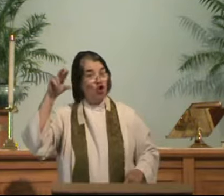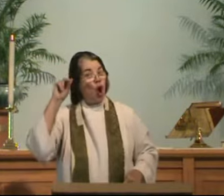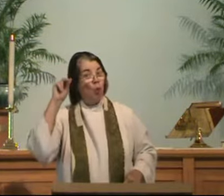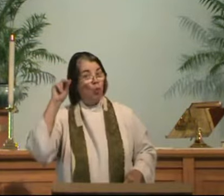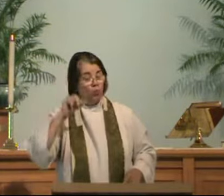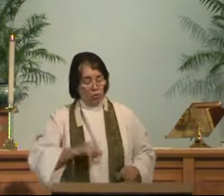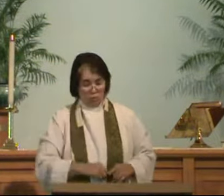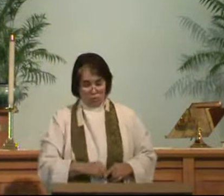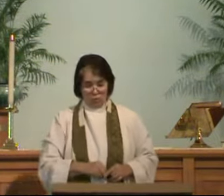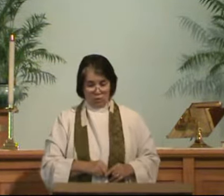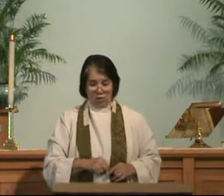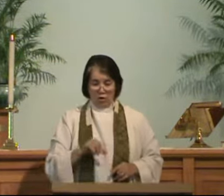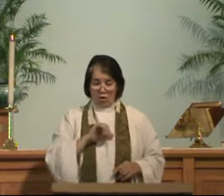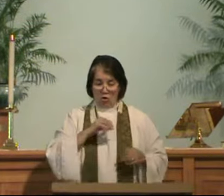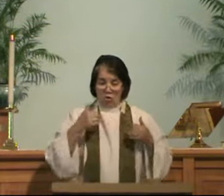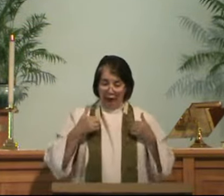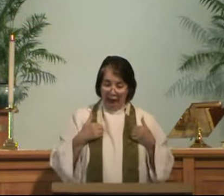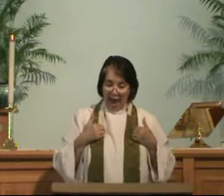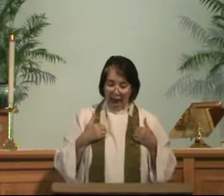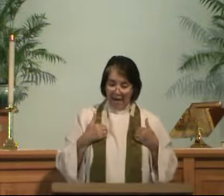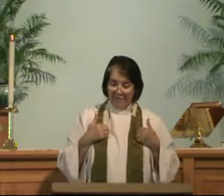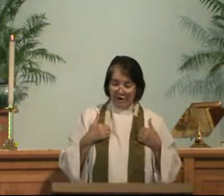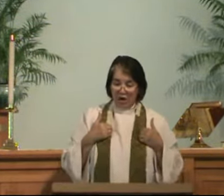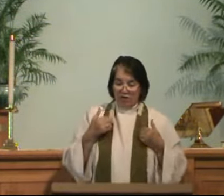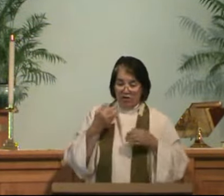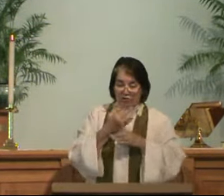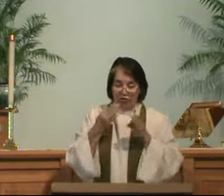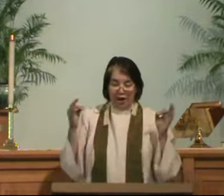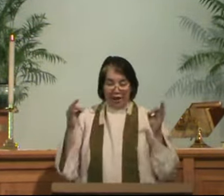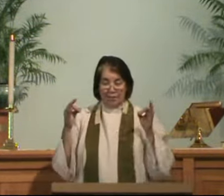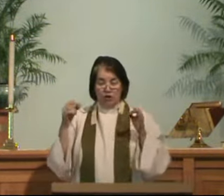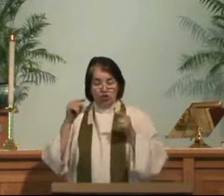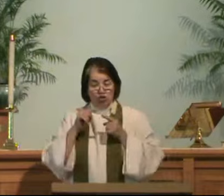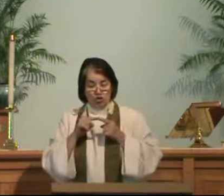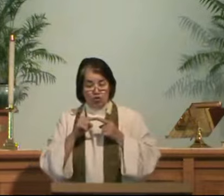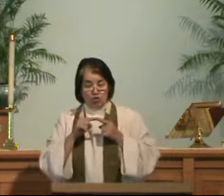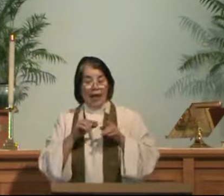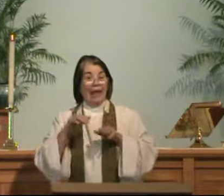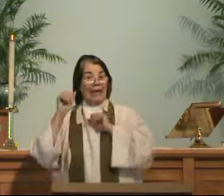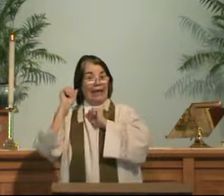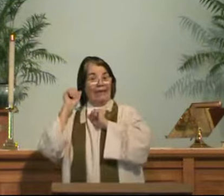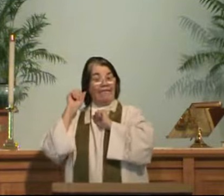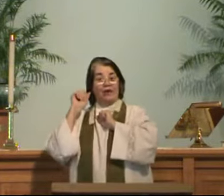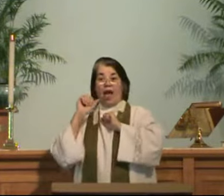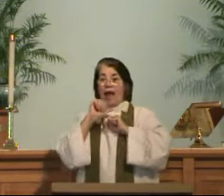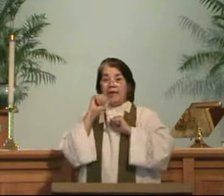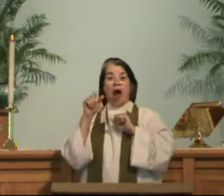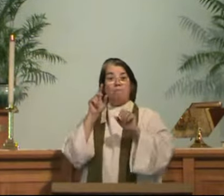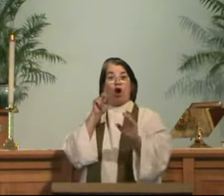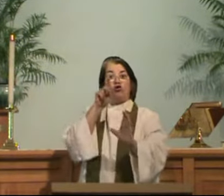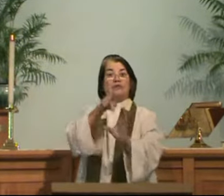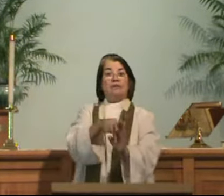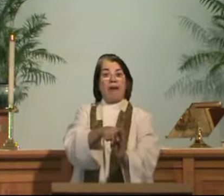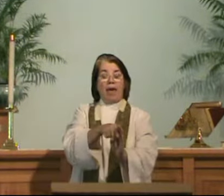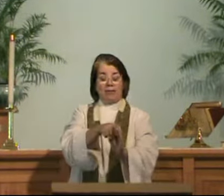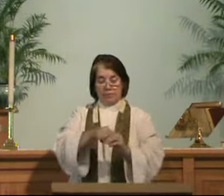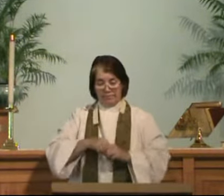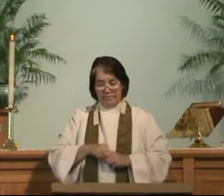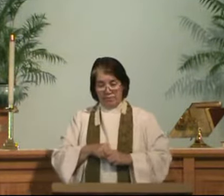no. We have the freedom to leave and not participate.